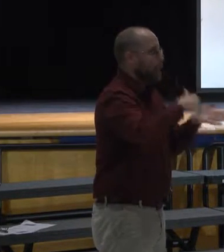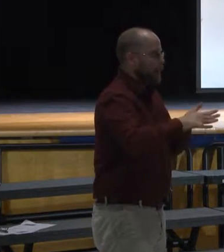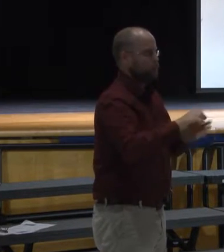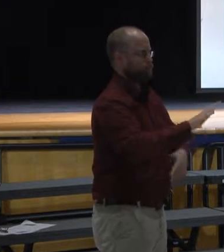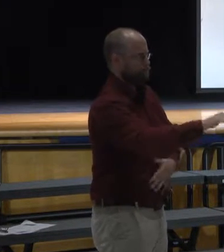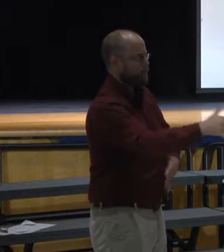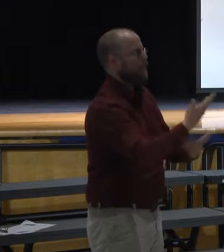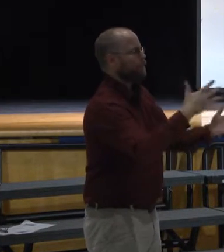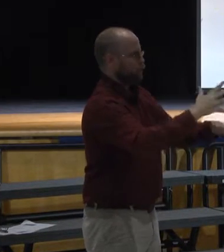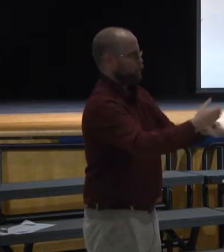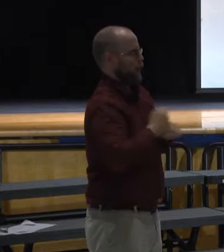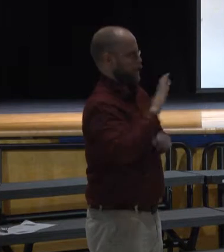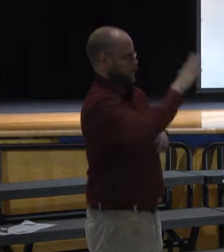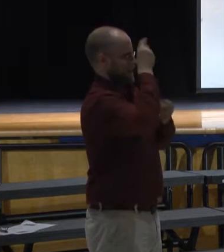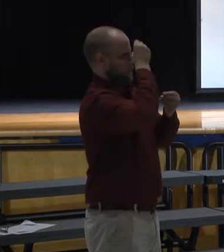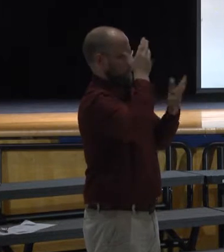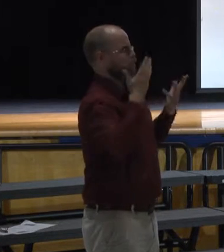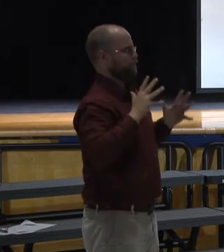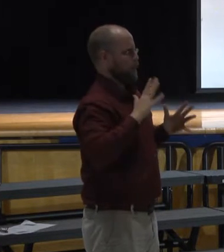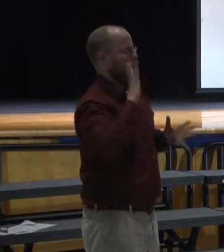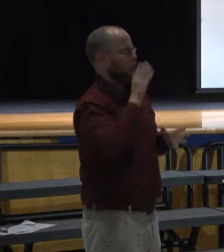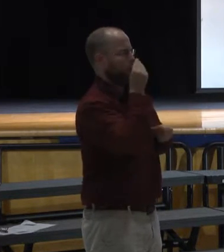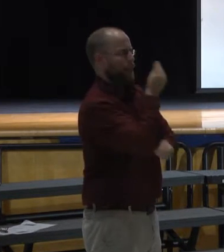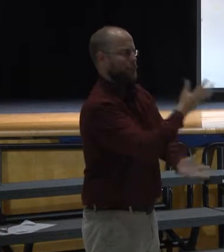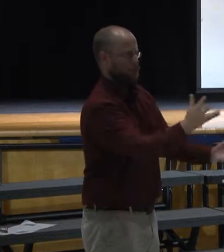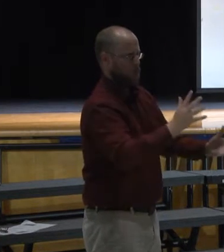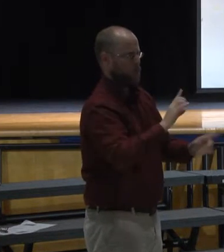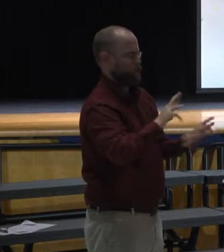We'll notify you when we're ready to move to the next step.